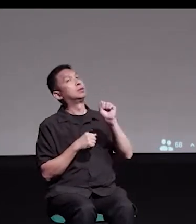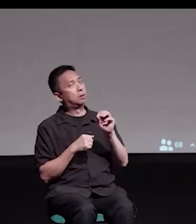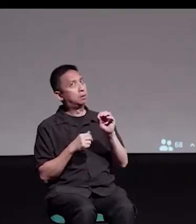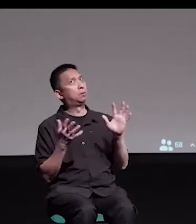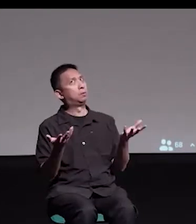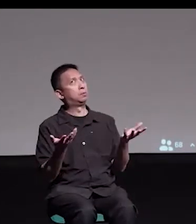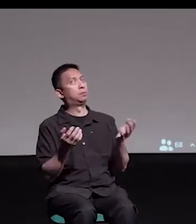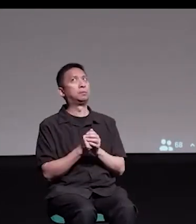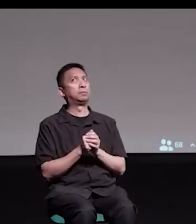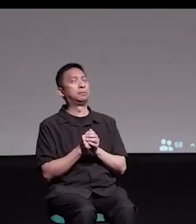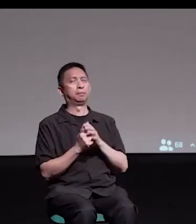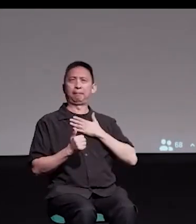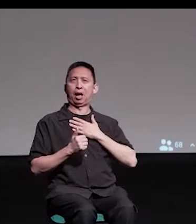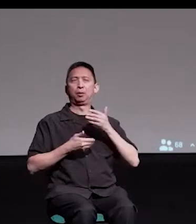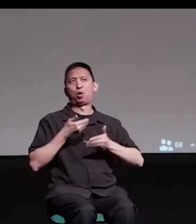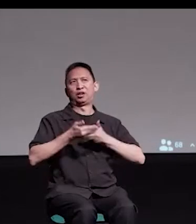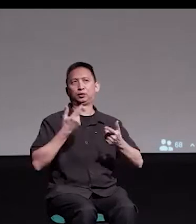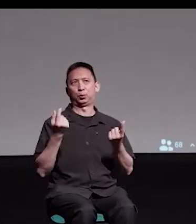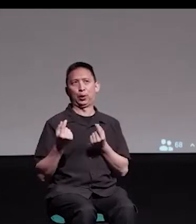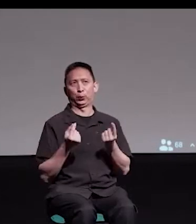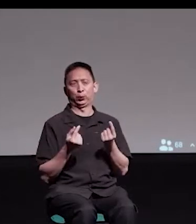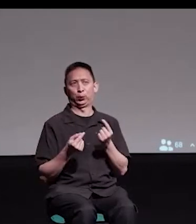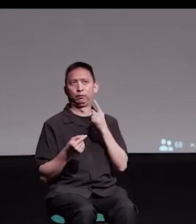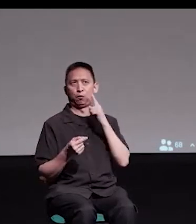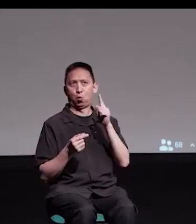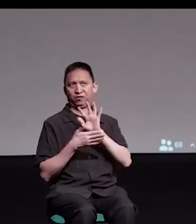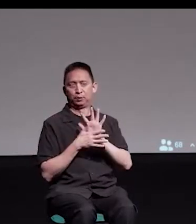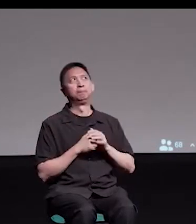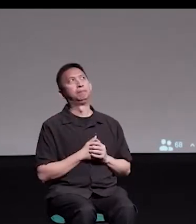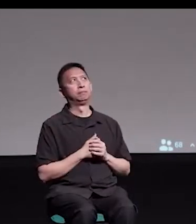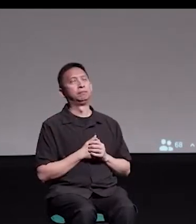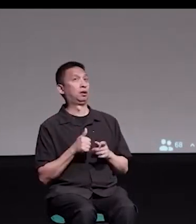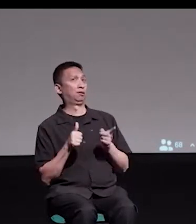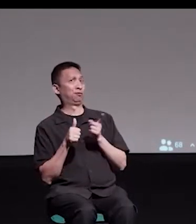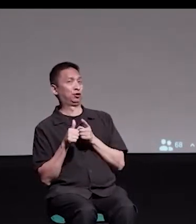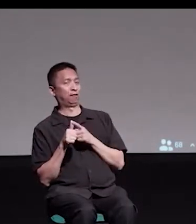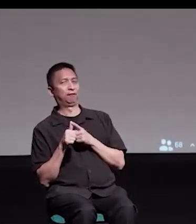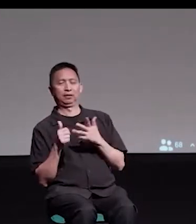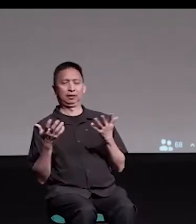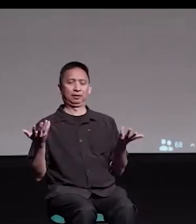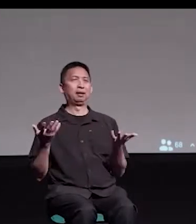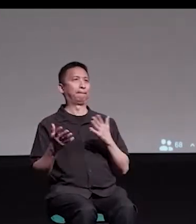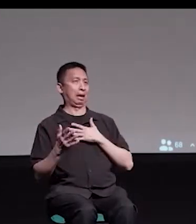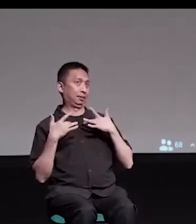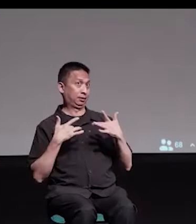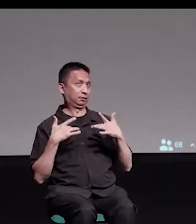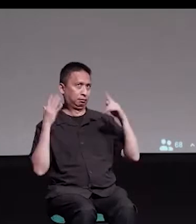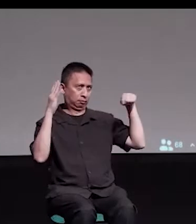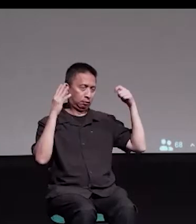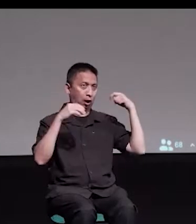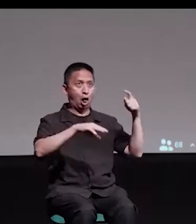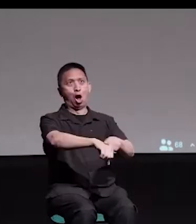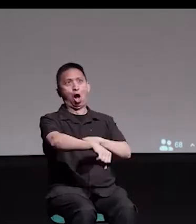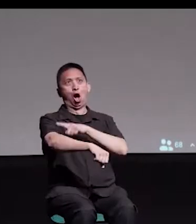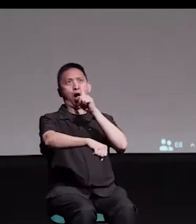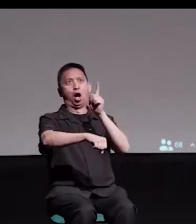So I guess my process is I typically work on these kind of longitudinal, long